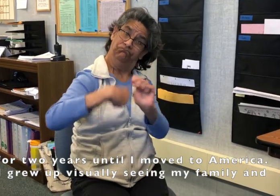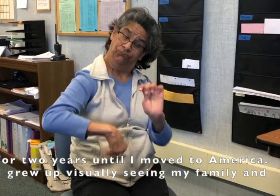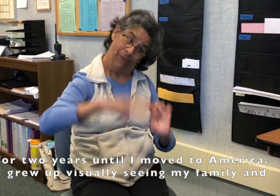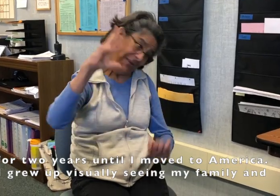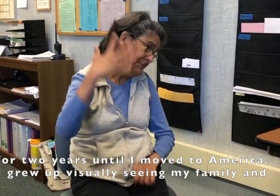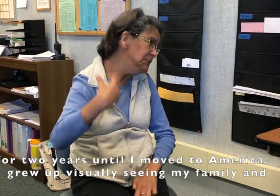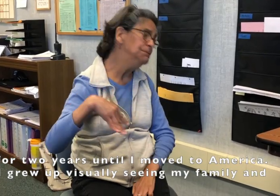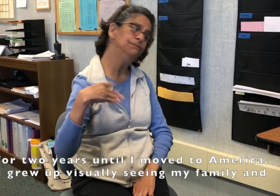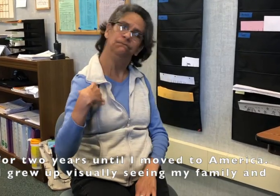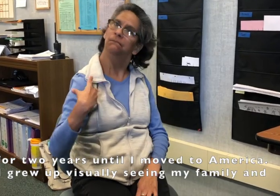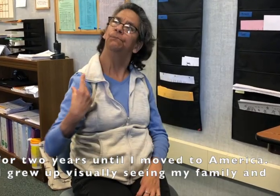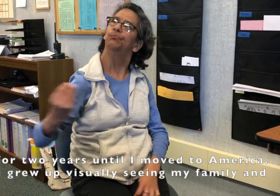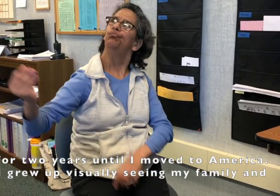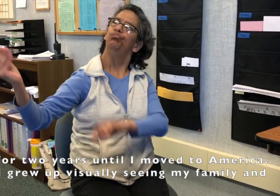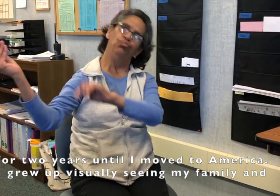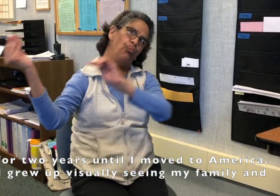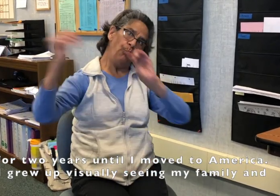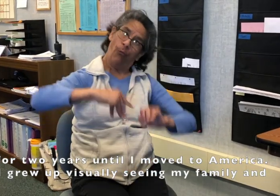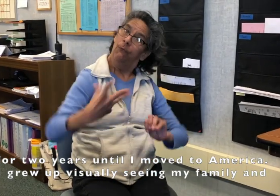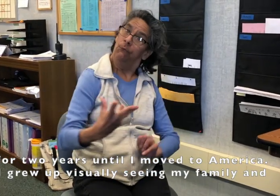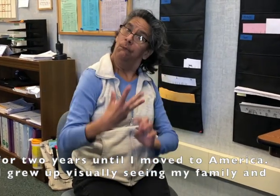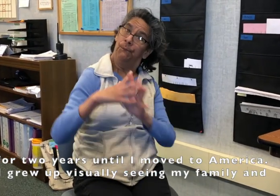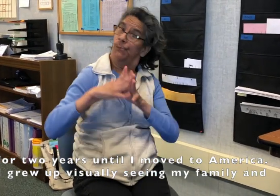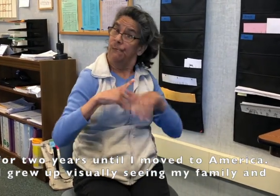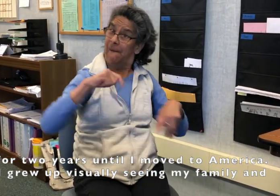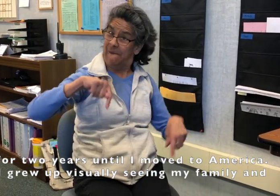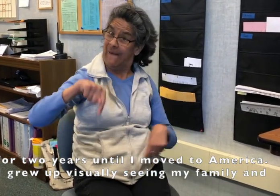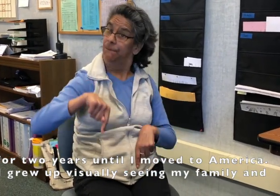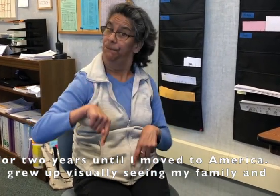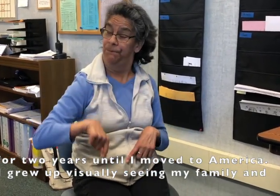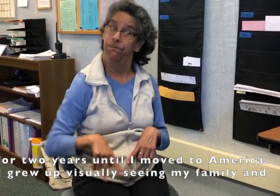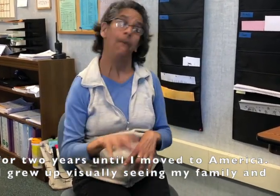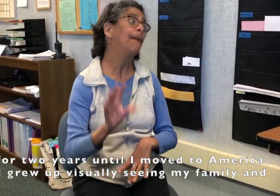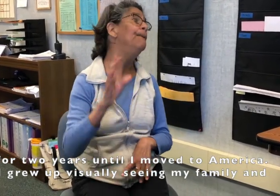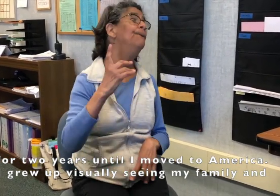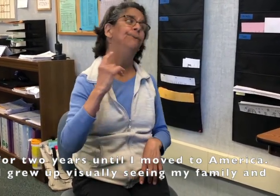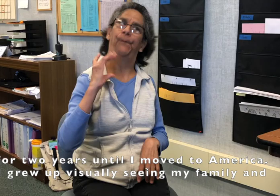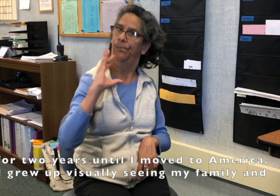And for 2 years until I moved to America, I grew up visually seeing my family,